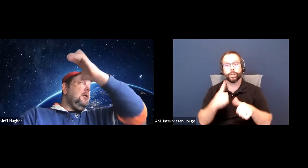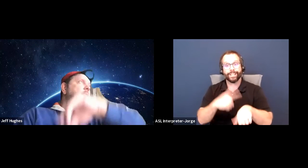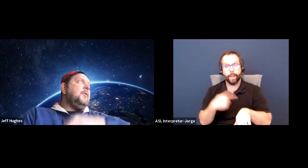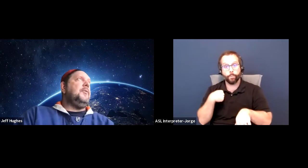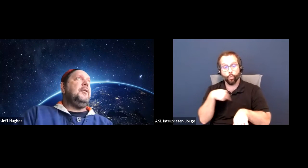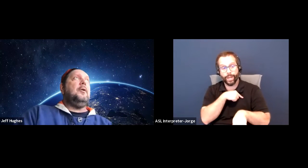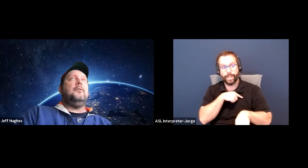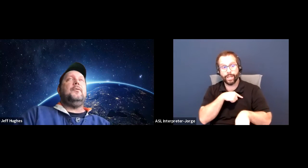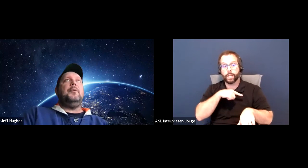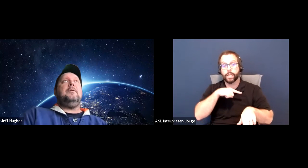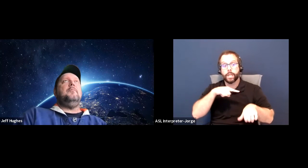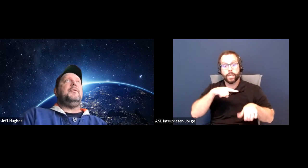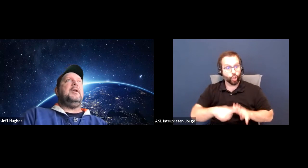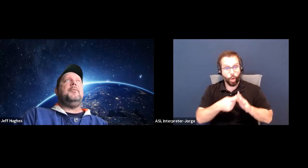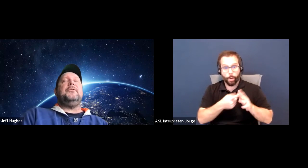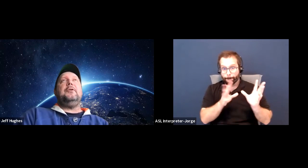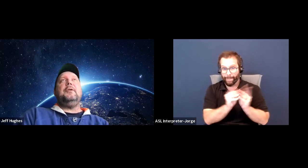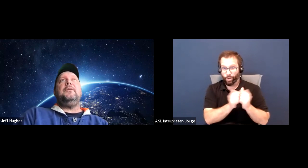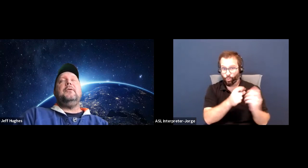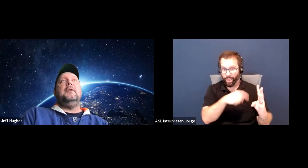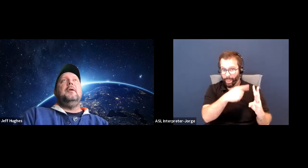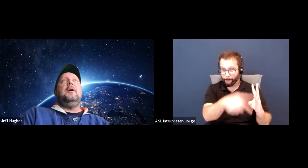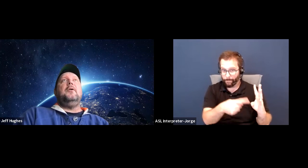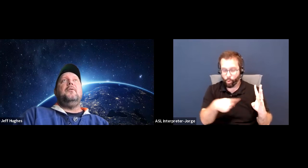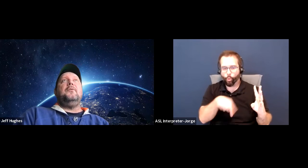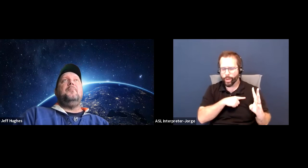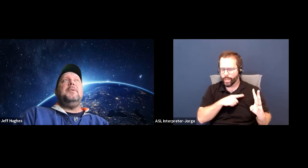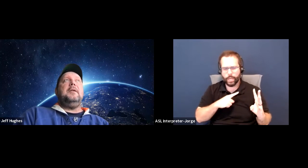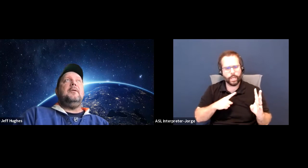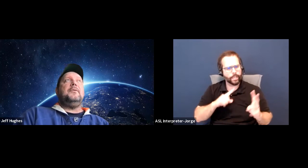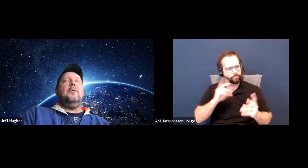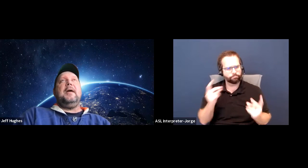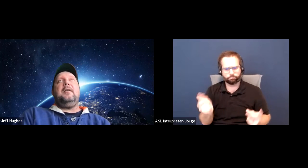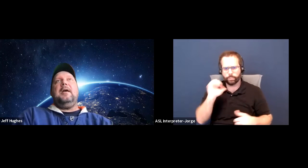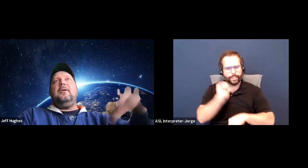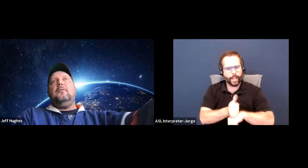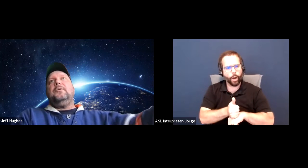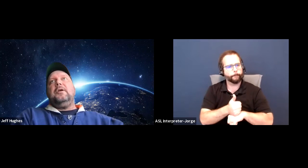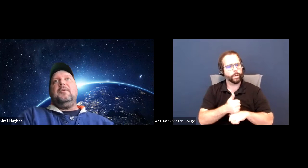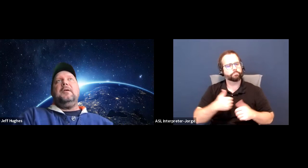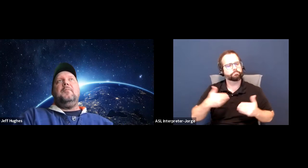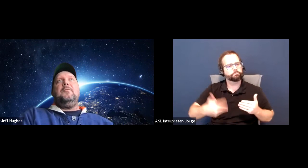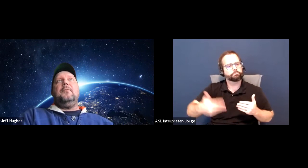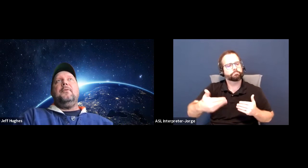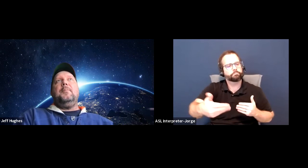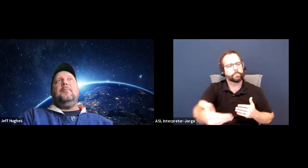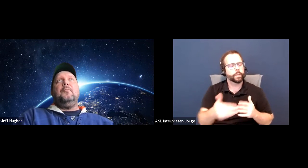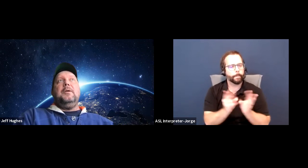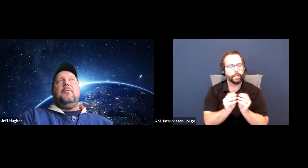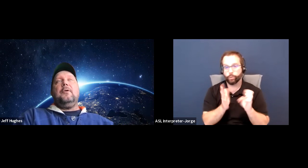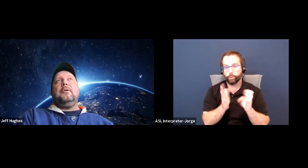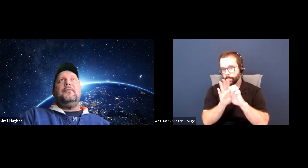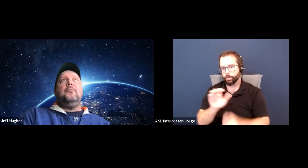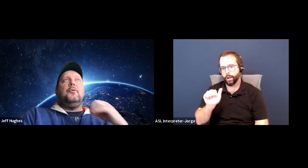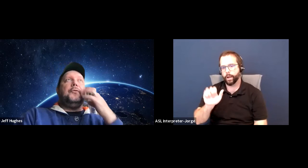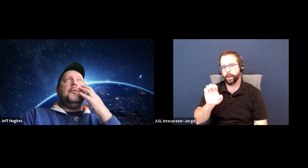started meeting with MCOs, we set up a series of meetings so that Aetna would come in and meet with people, meet